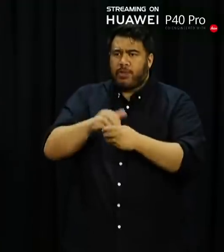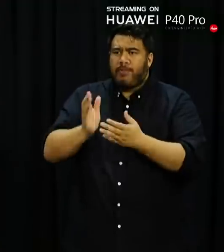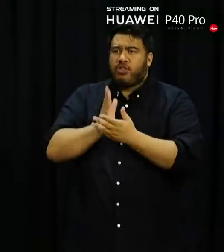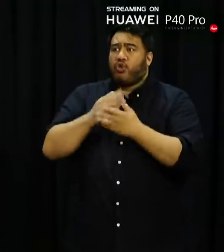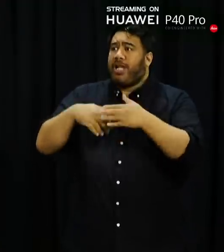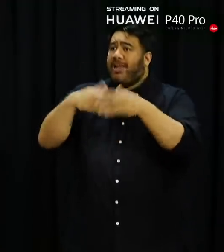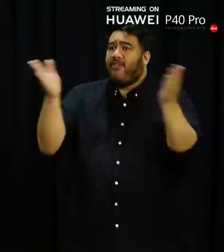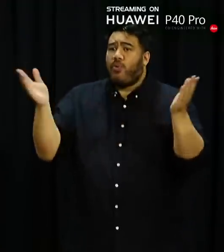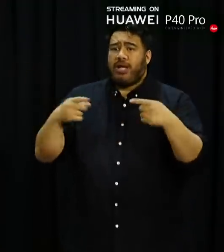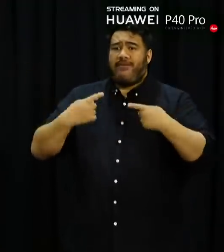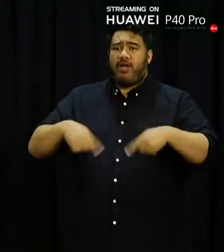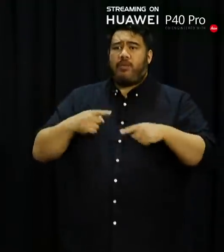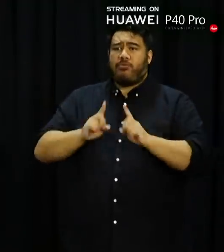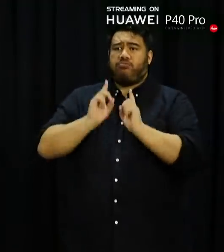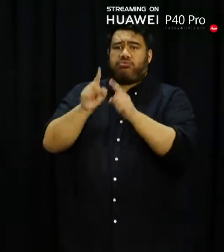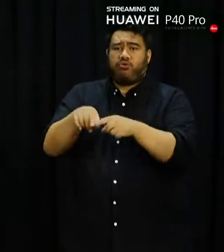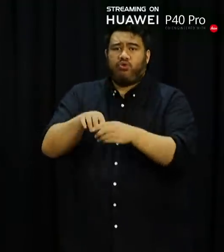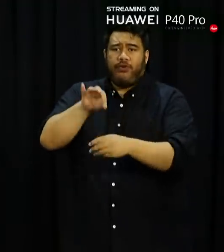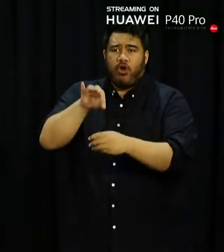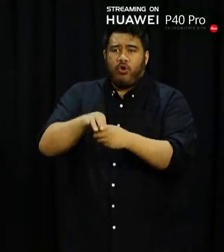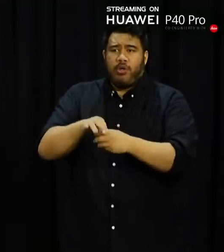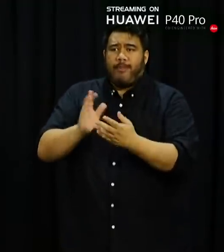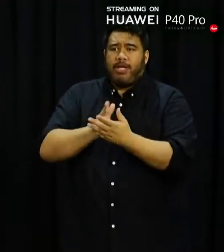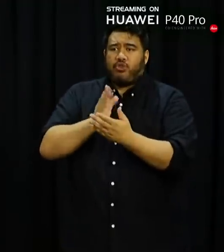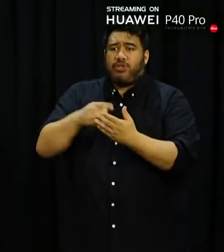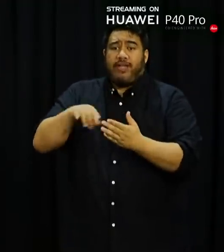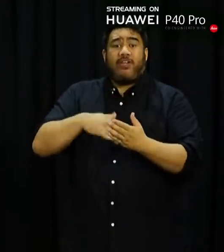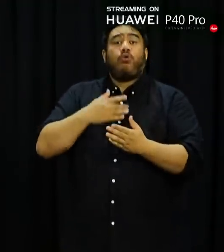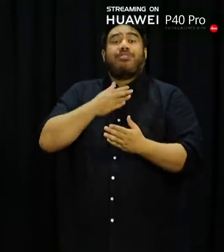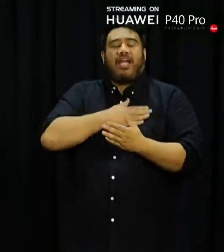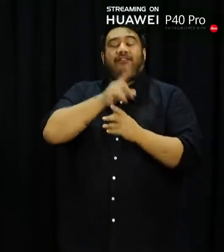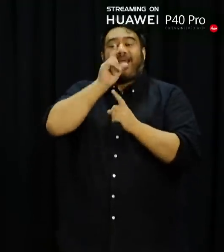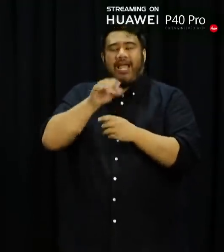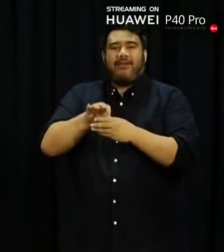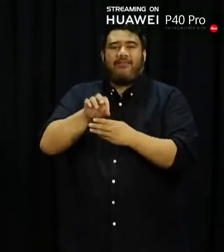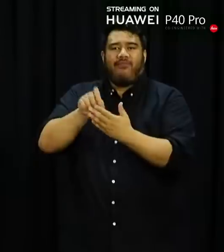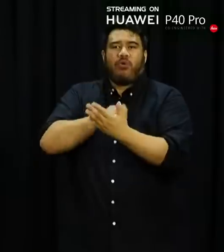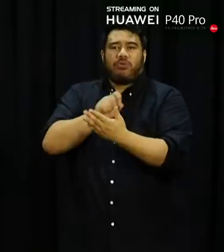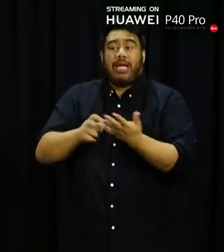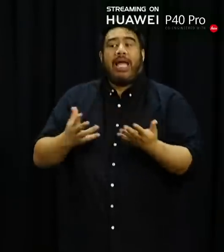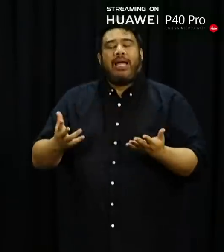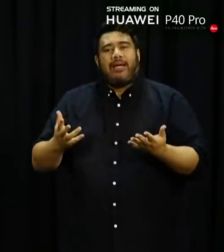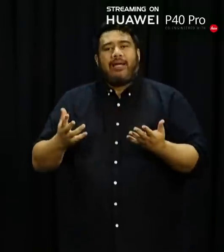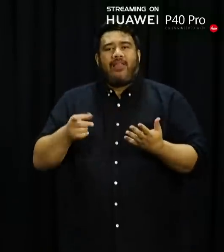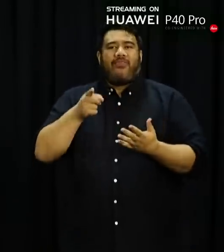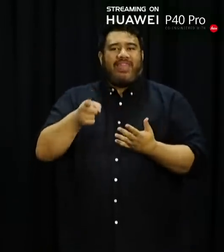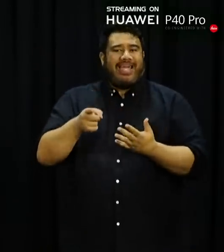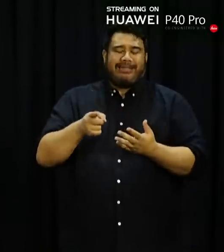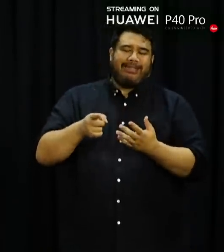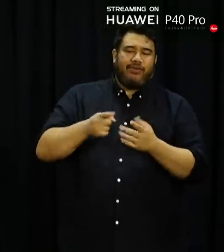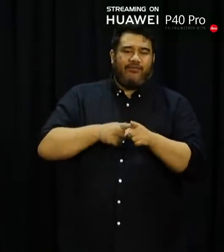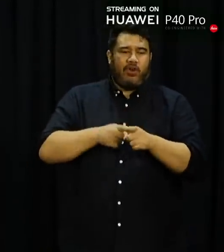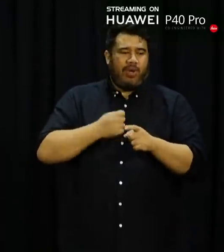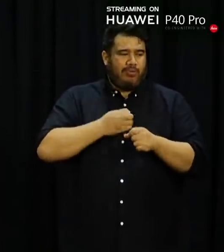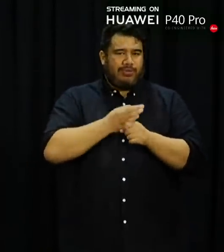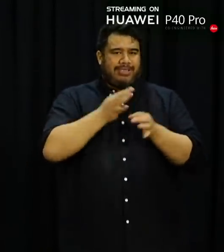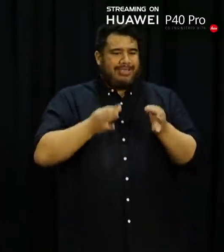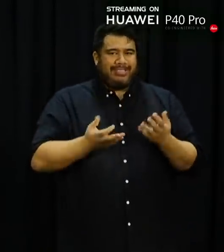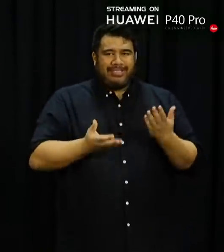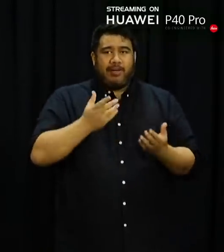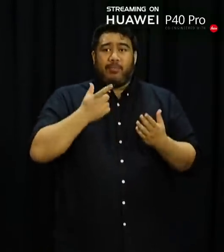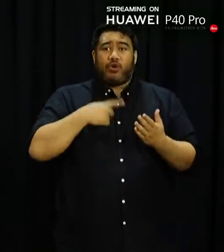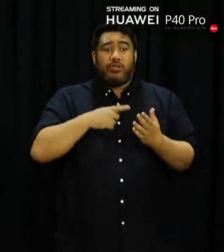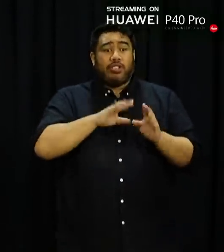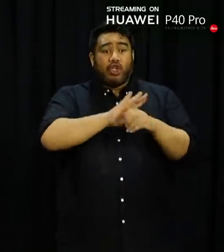freely participate and aren't worried about participating. And so that's a real judgment, because COVID isn't going to go away in the next